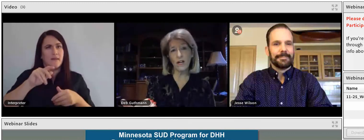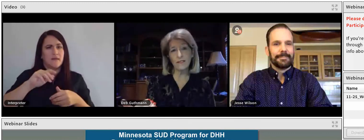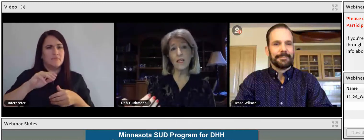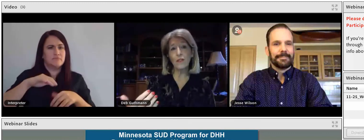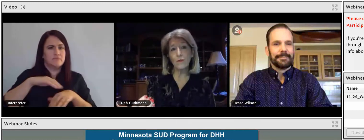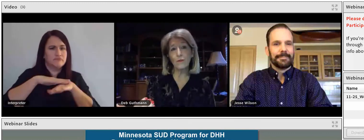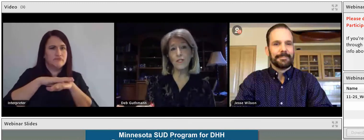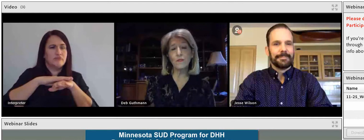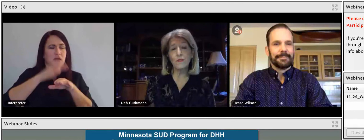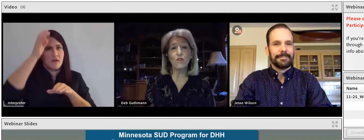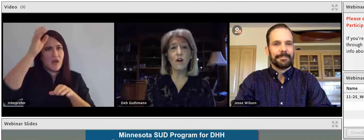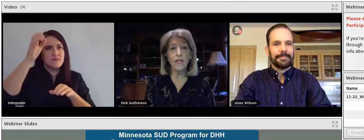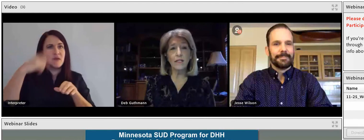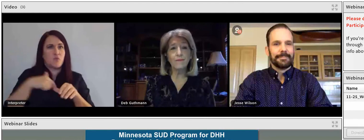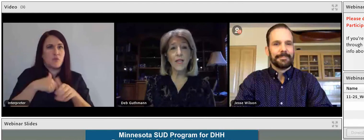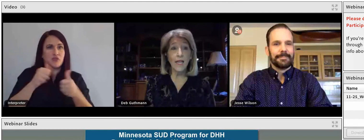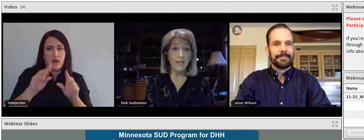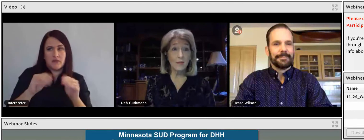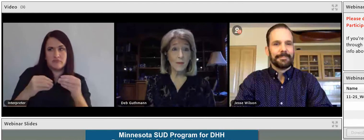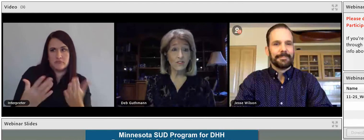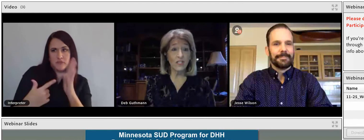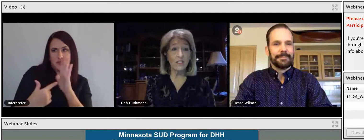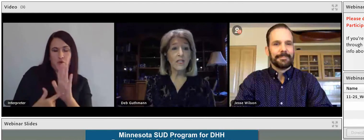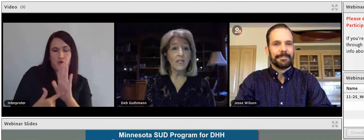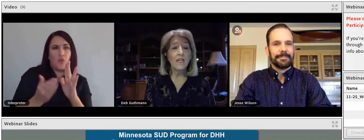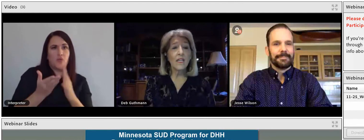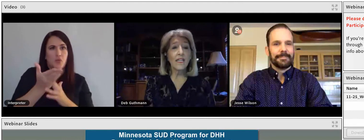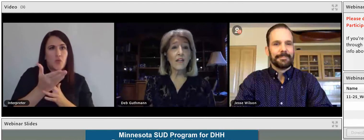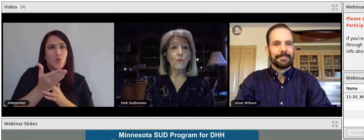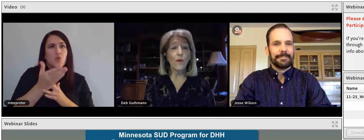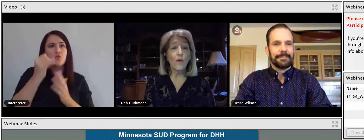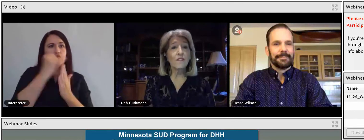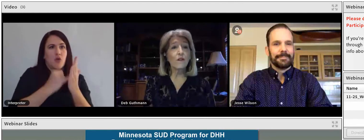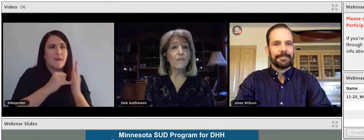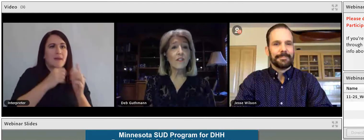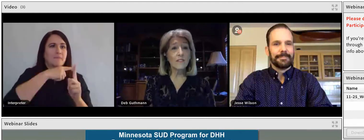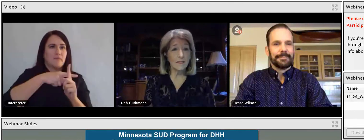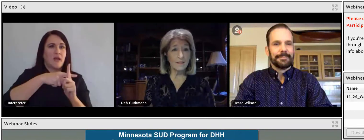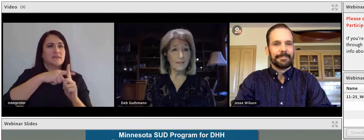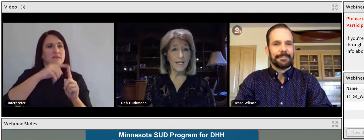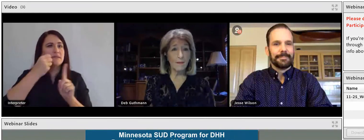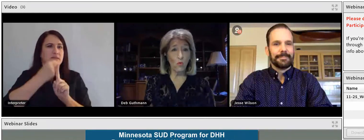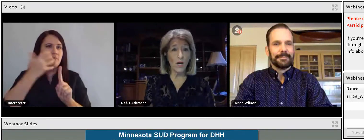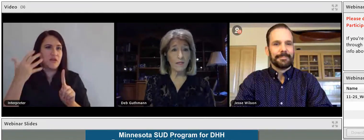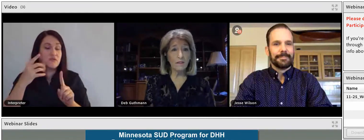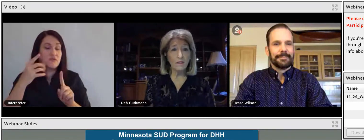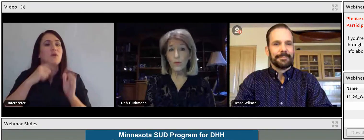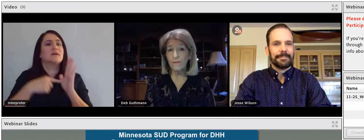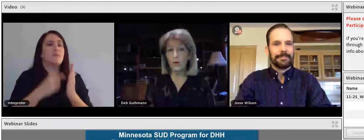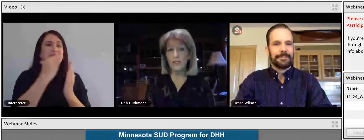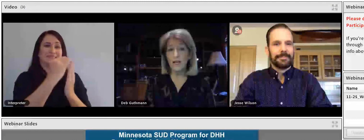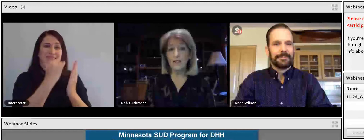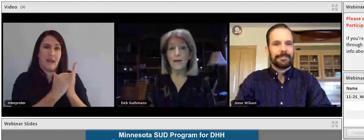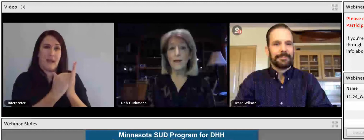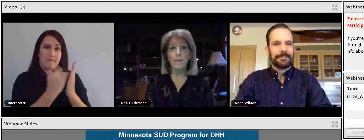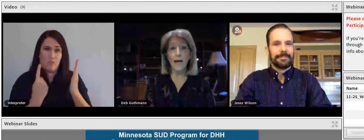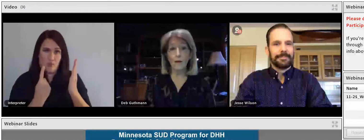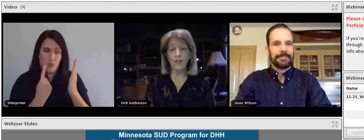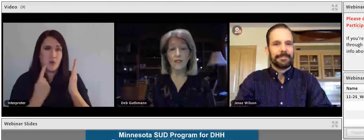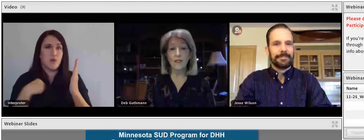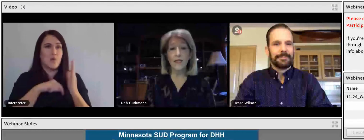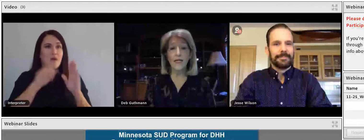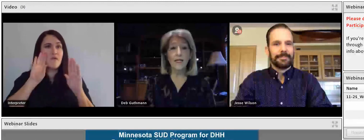and get across through the use of drawing and expansion in other ways. So for instance, in step 1, we focus